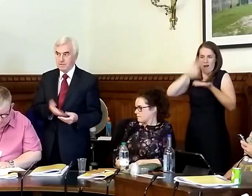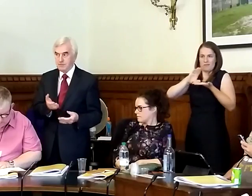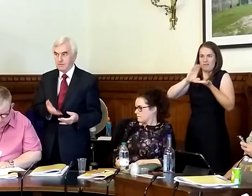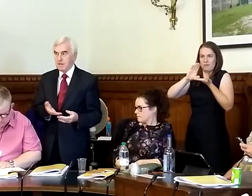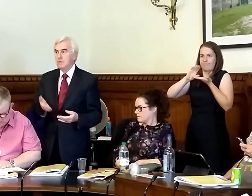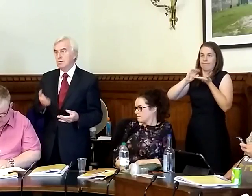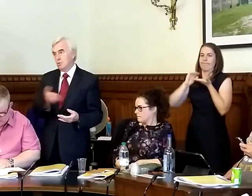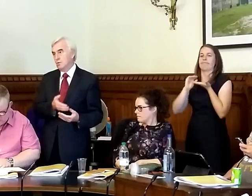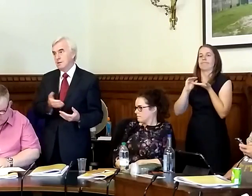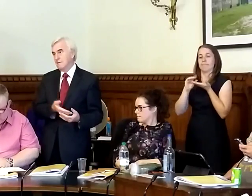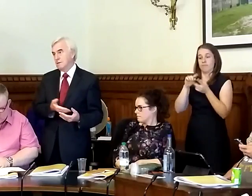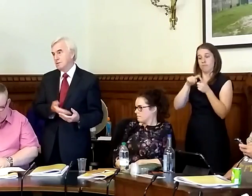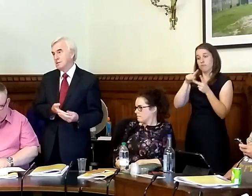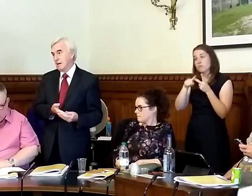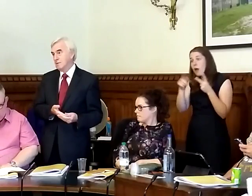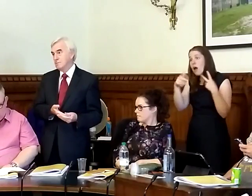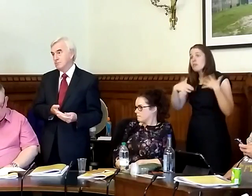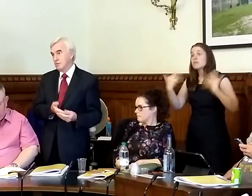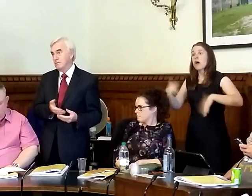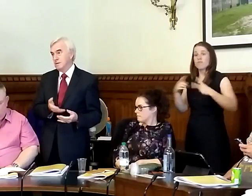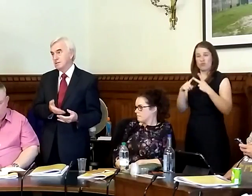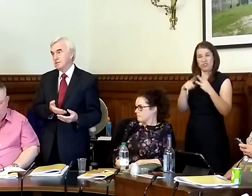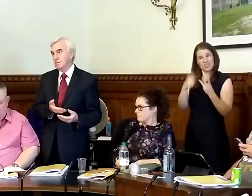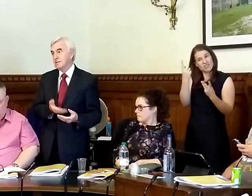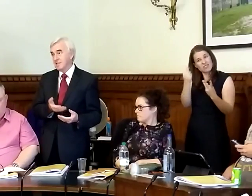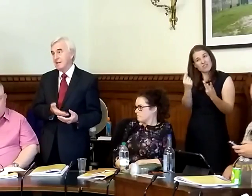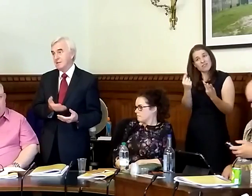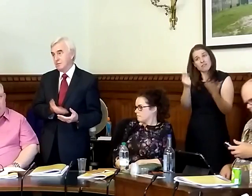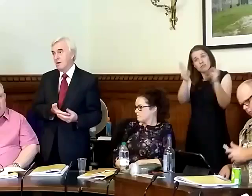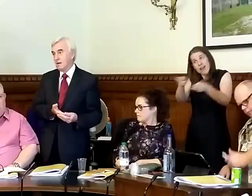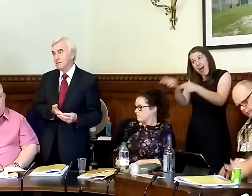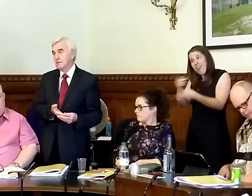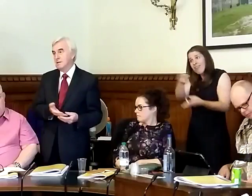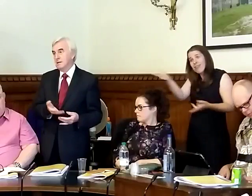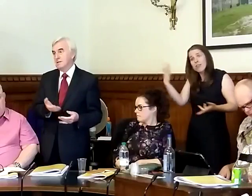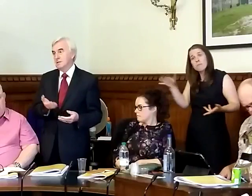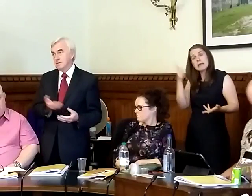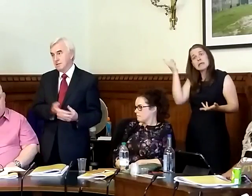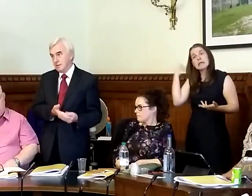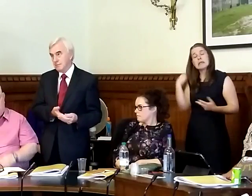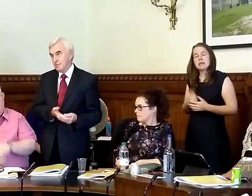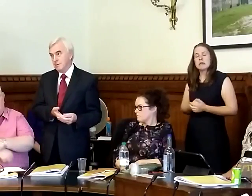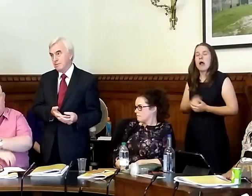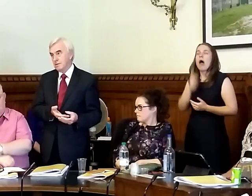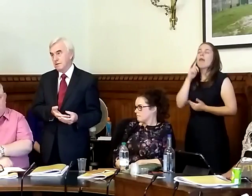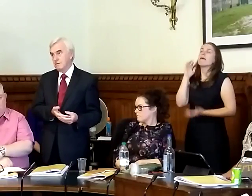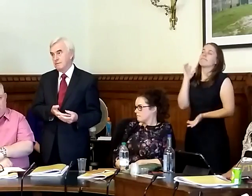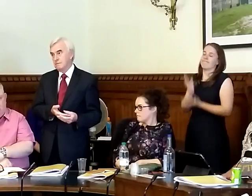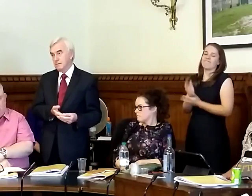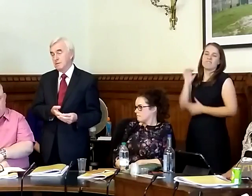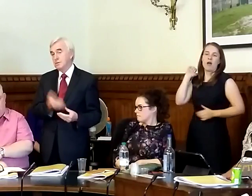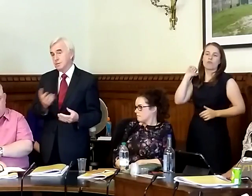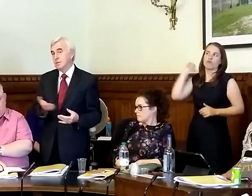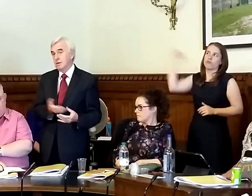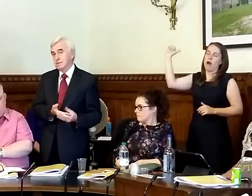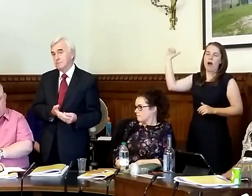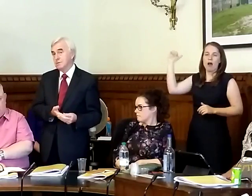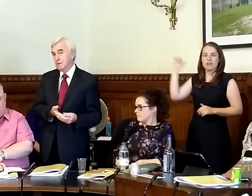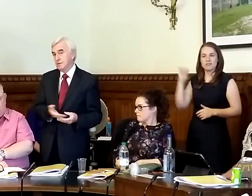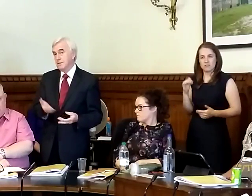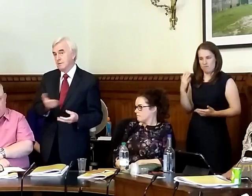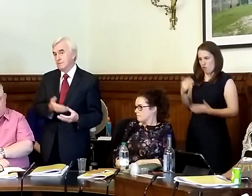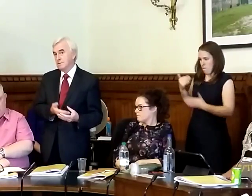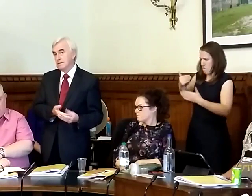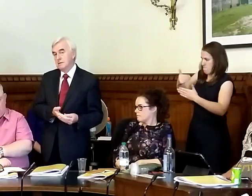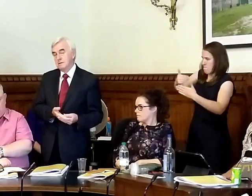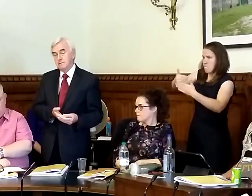loss of life. And to be frank, all the evidence now has proved us to be exactly right in terms of the number of people that have, well, lost their lives